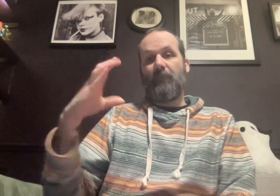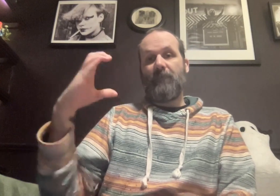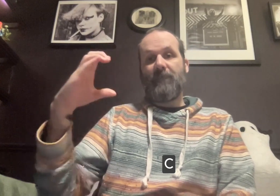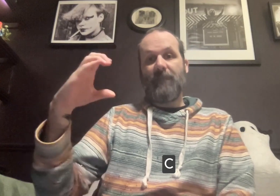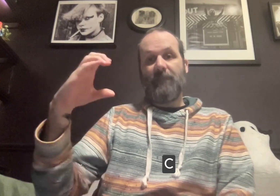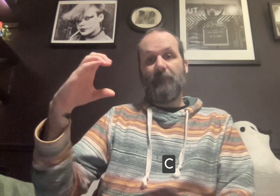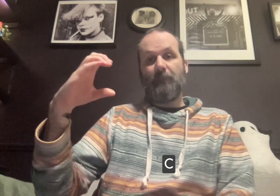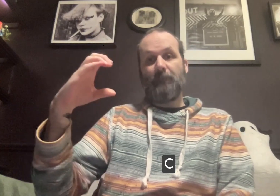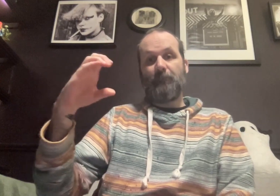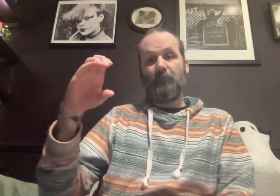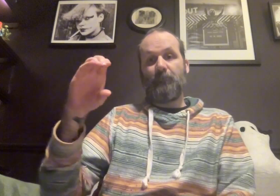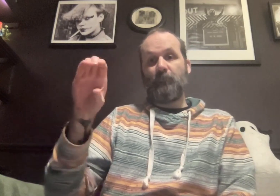C,